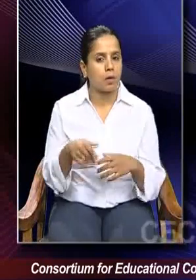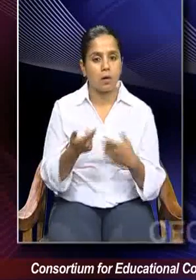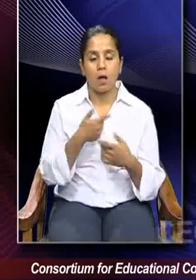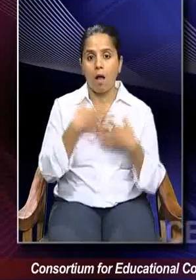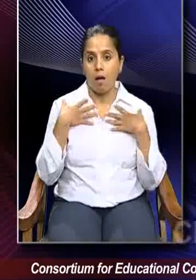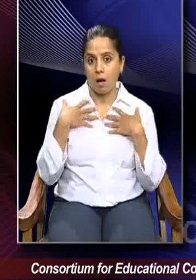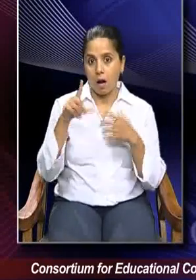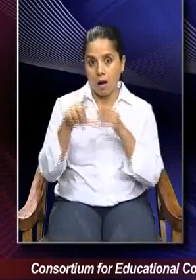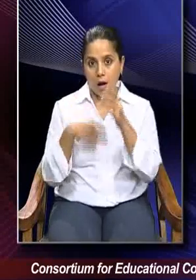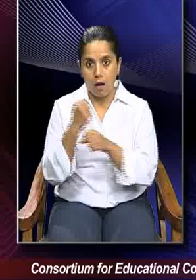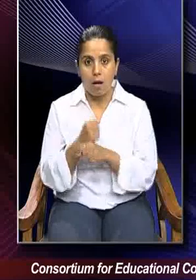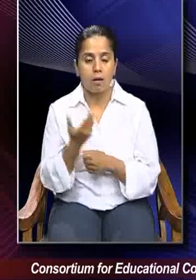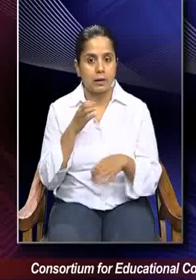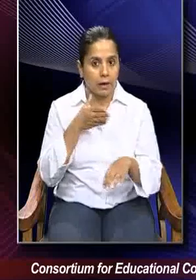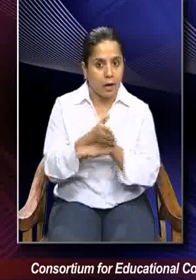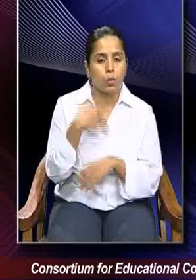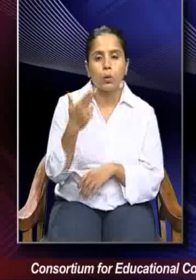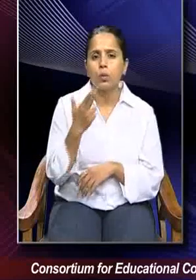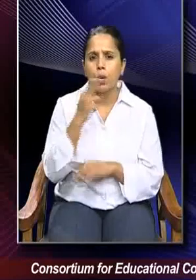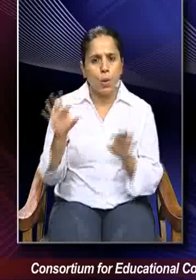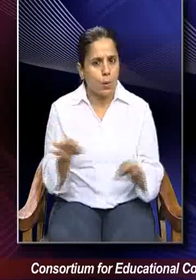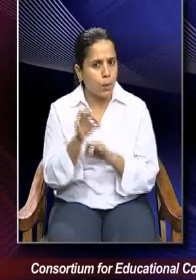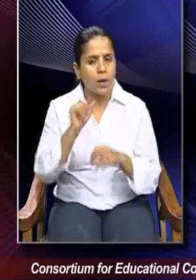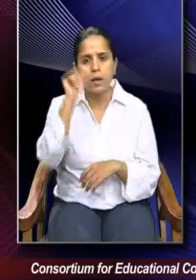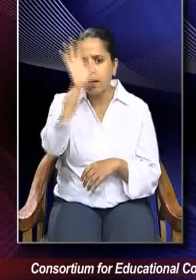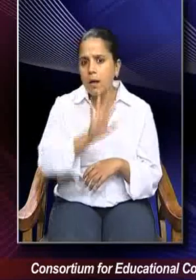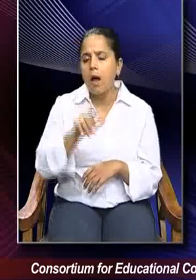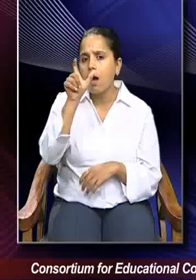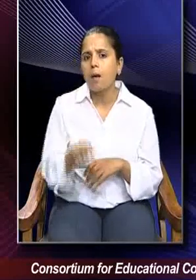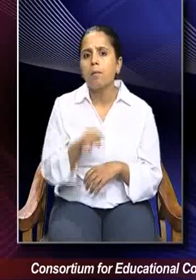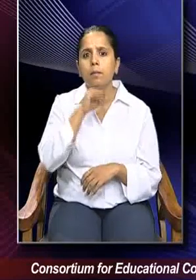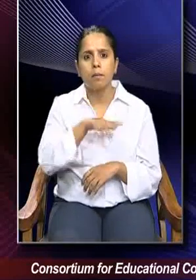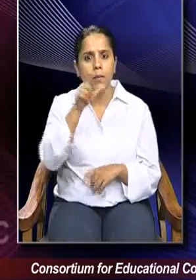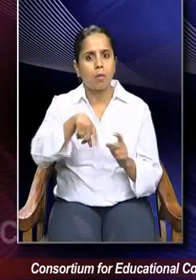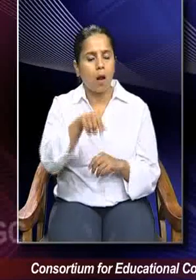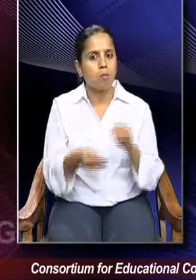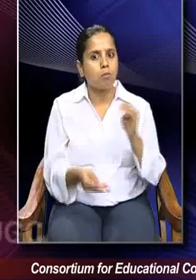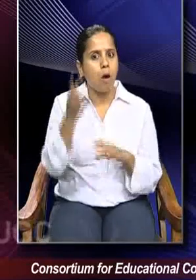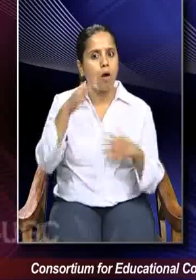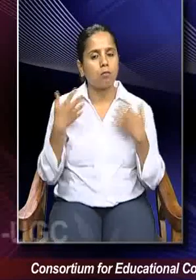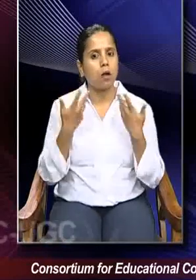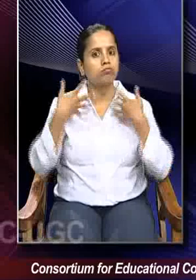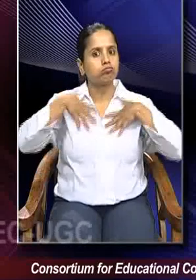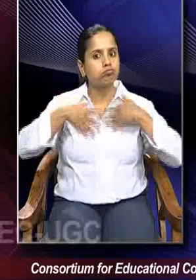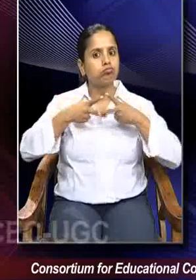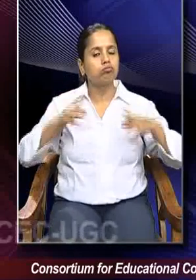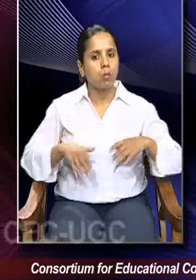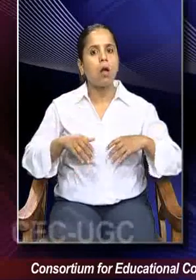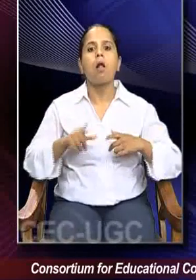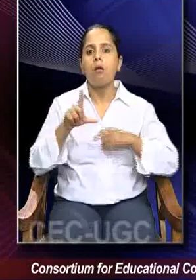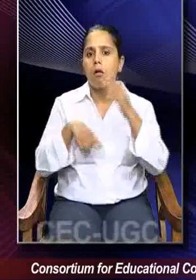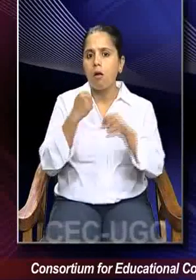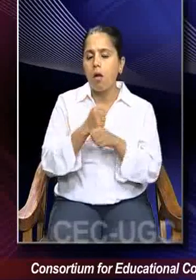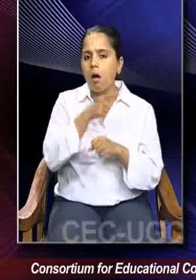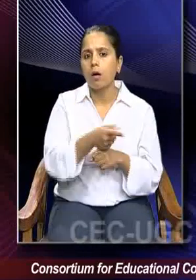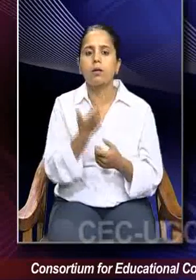cancer among the non-smokers and young Indians are also on rise, and dramatic shift in the profiles of lung cancer